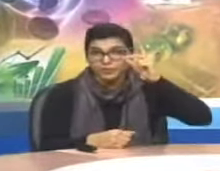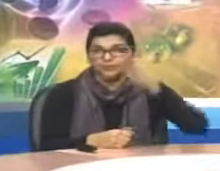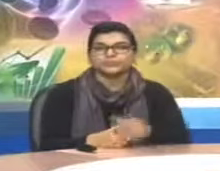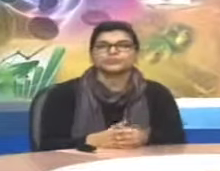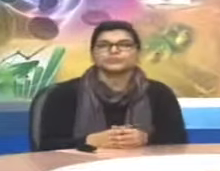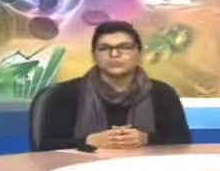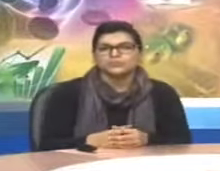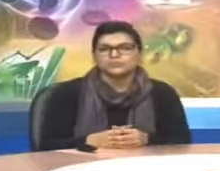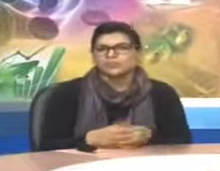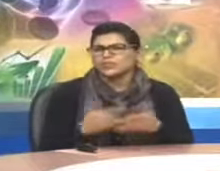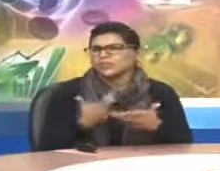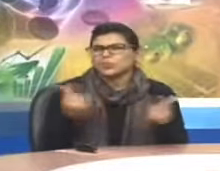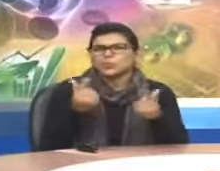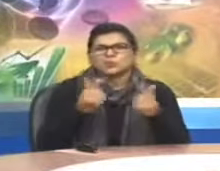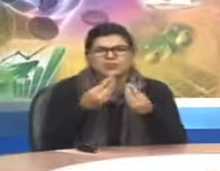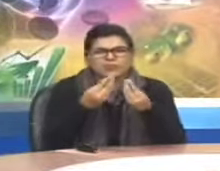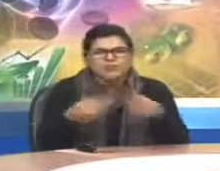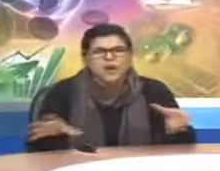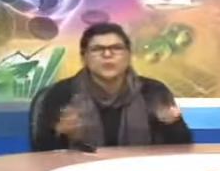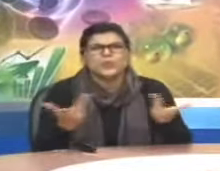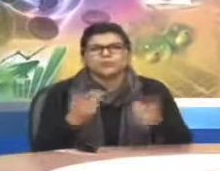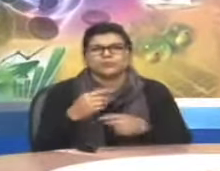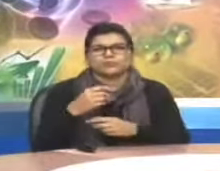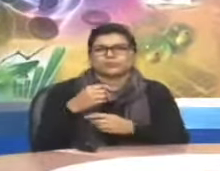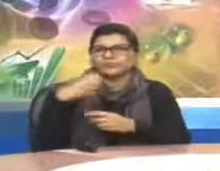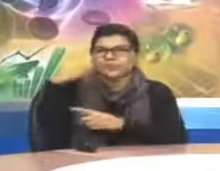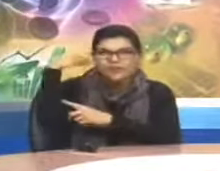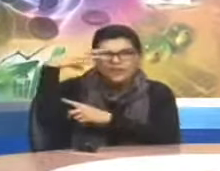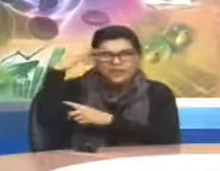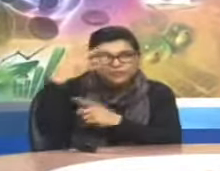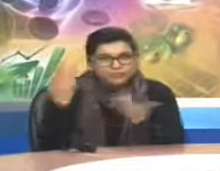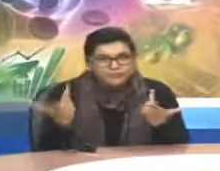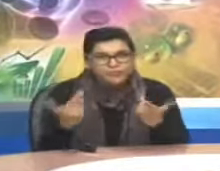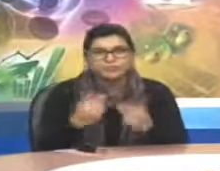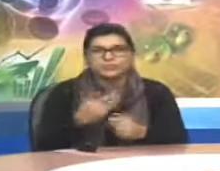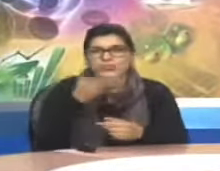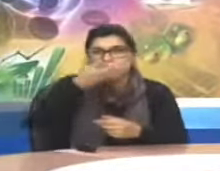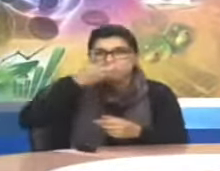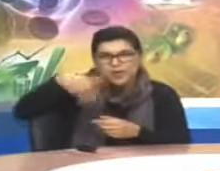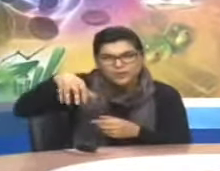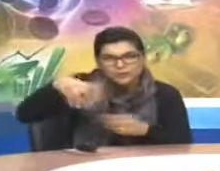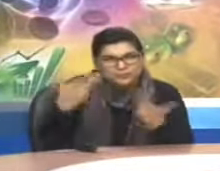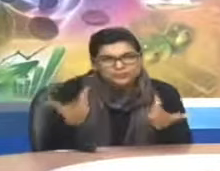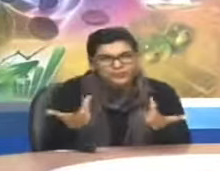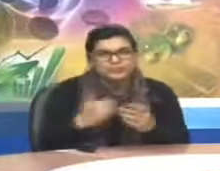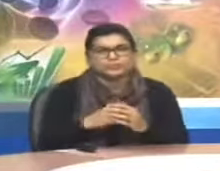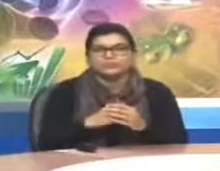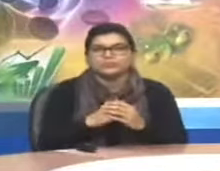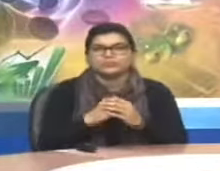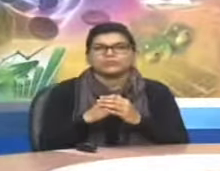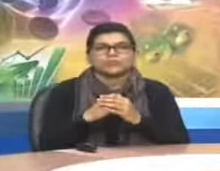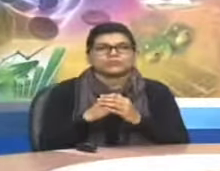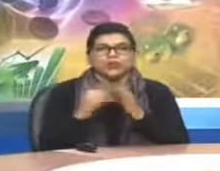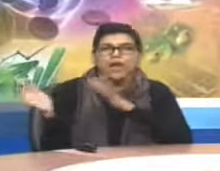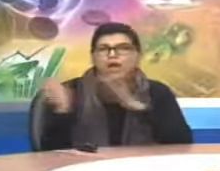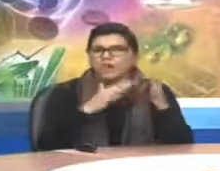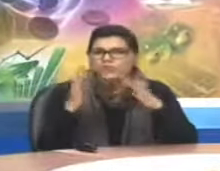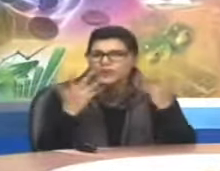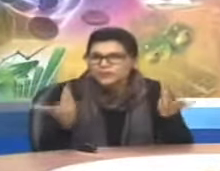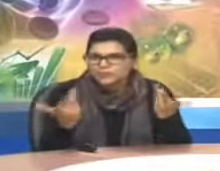Also, the second point which is beneficial for us is it saves energy.